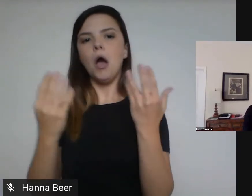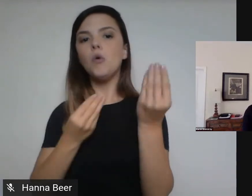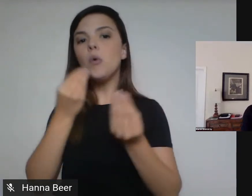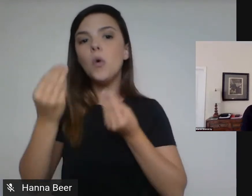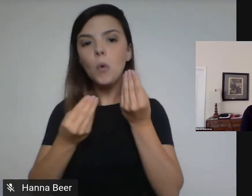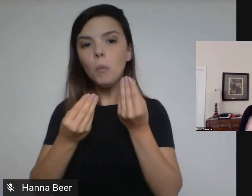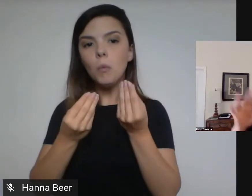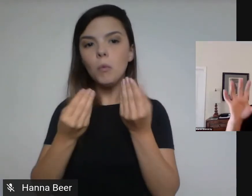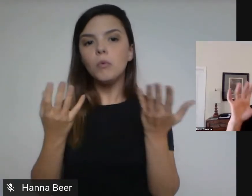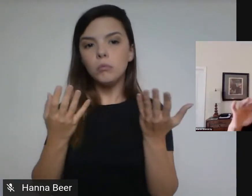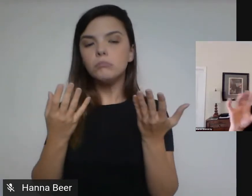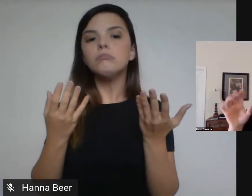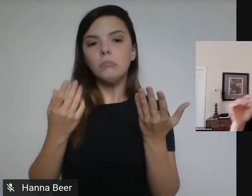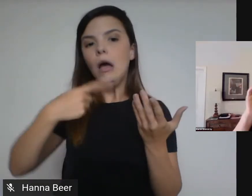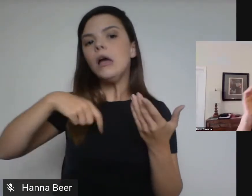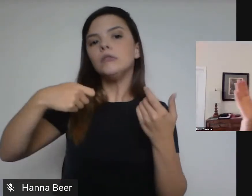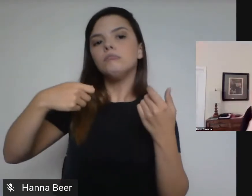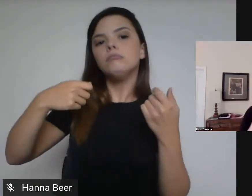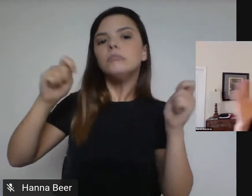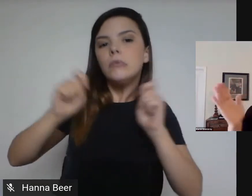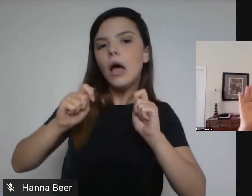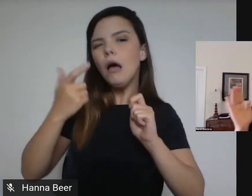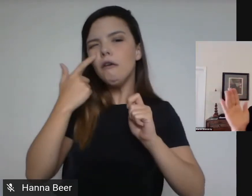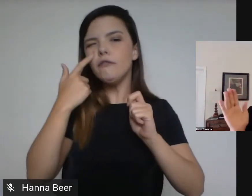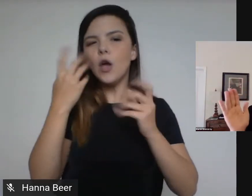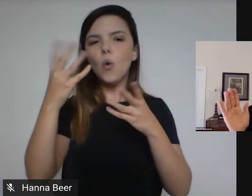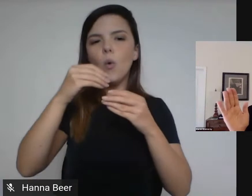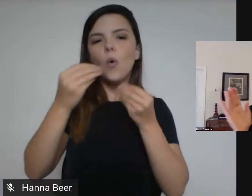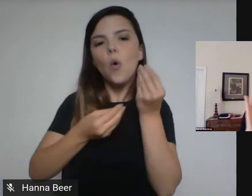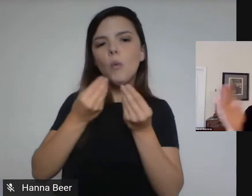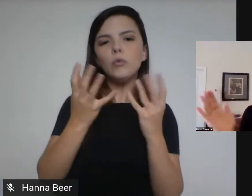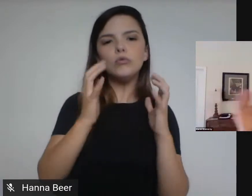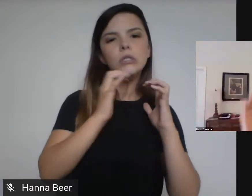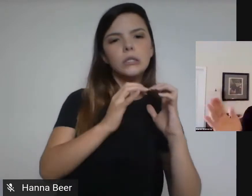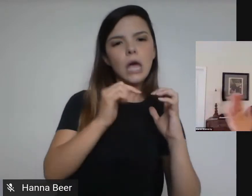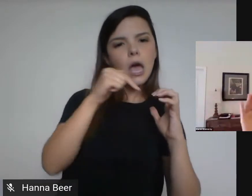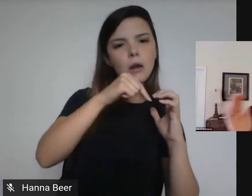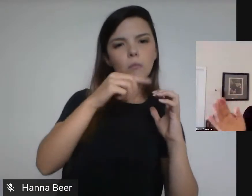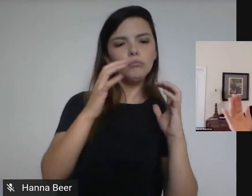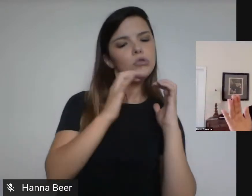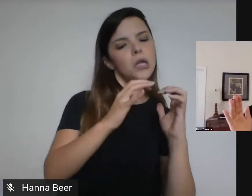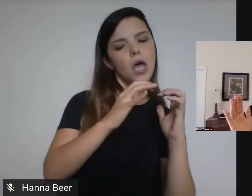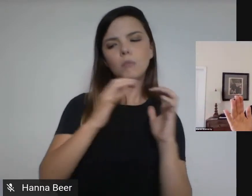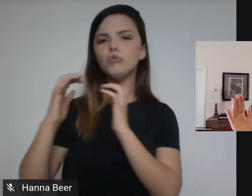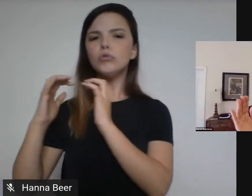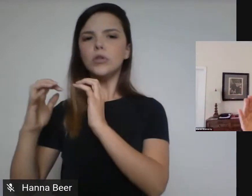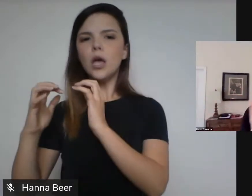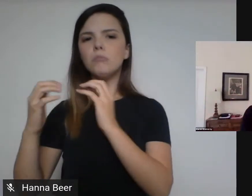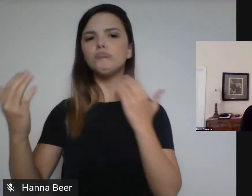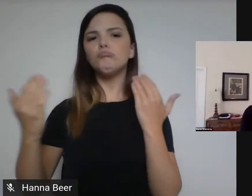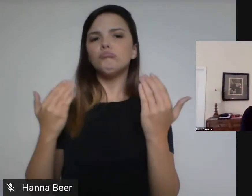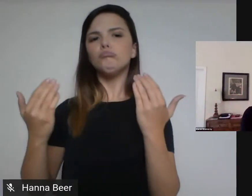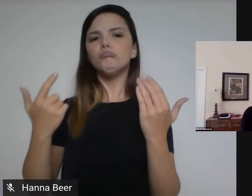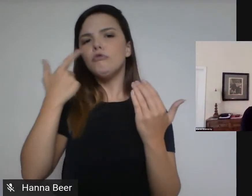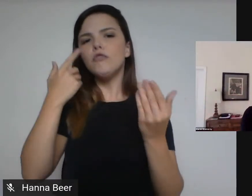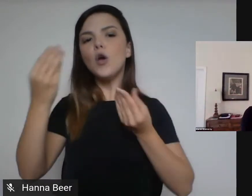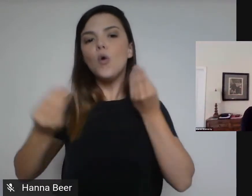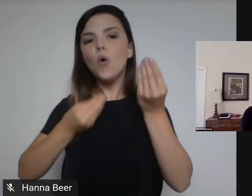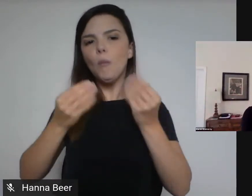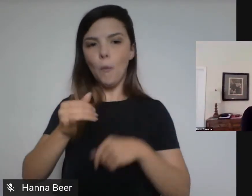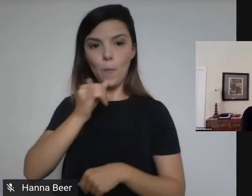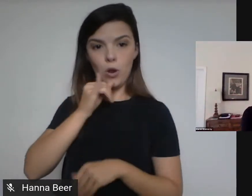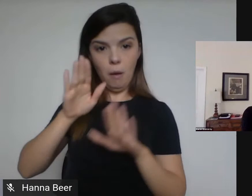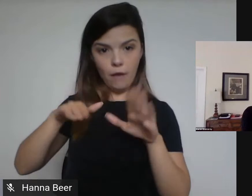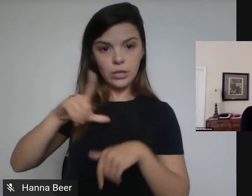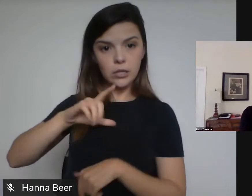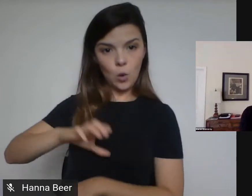group makes out sort of the perfect 2x2, right, analysis to try to understand that. So you have codas who can